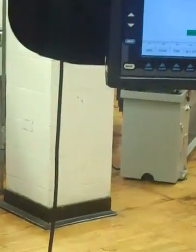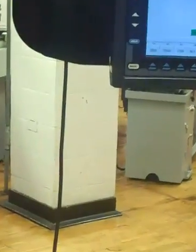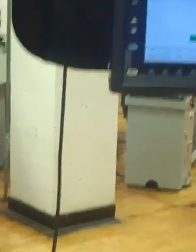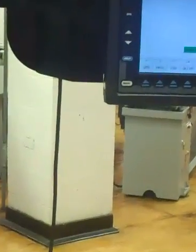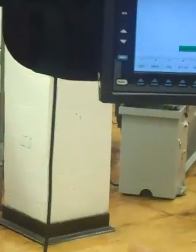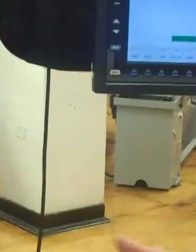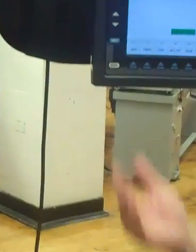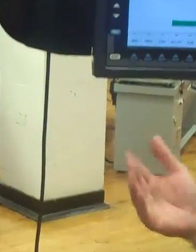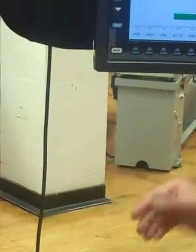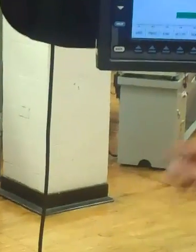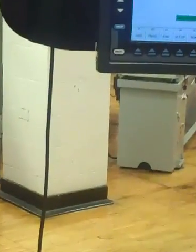That's fun.